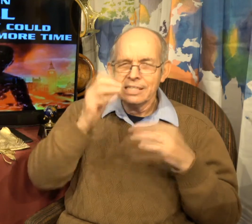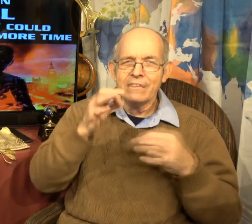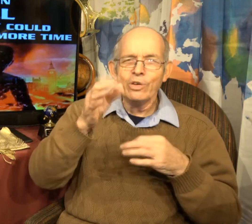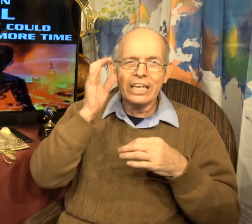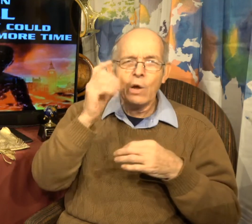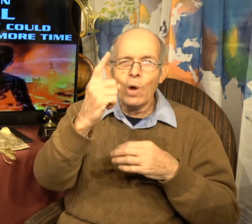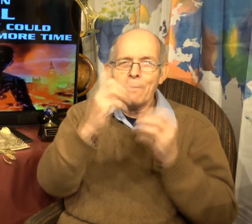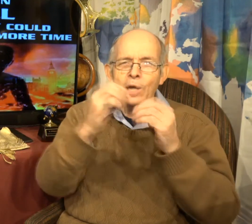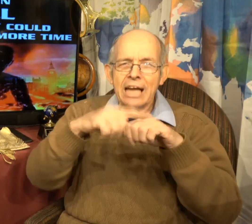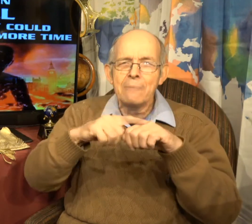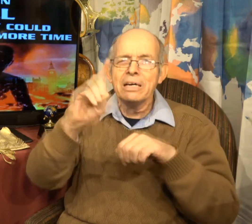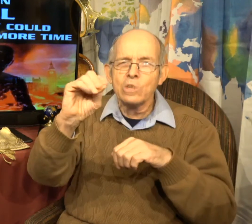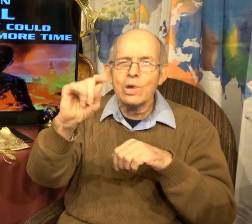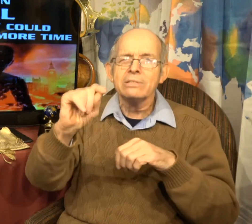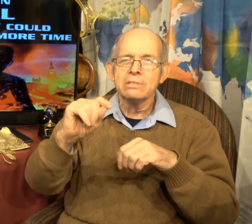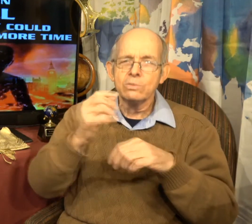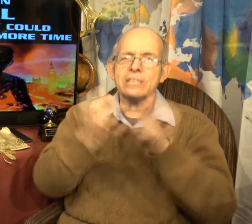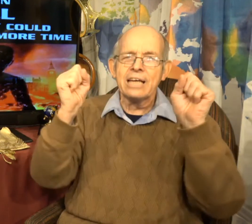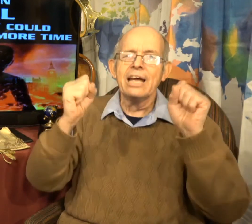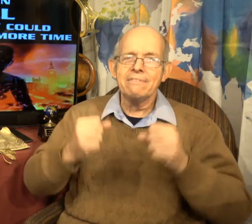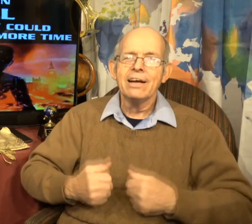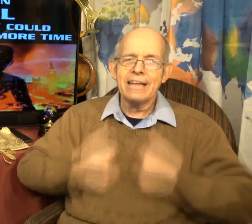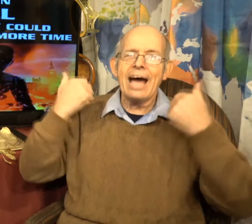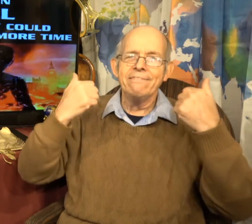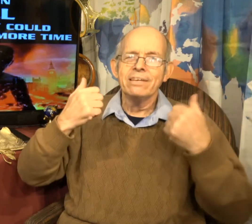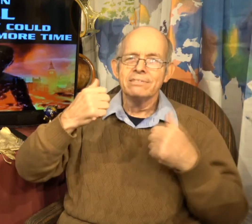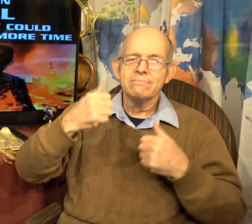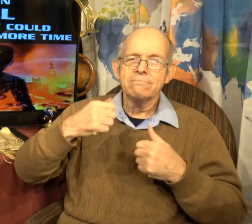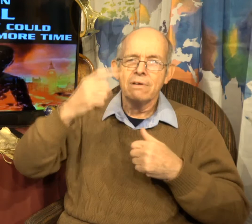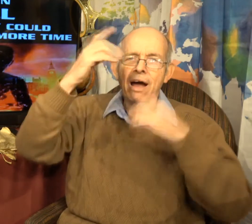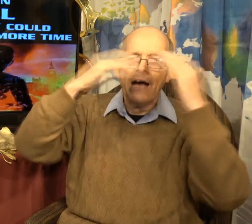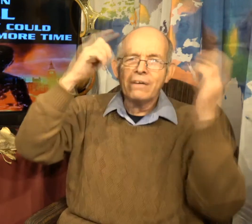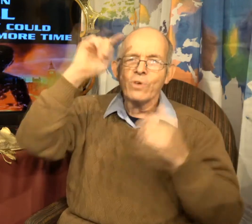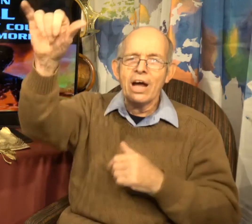If you hear it one more time and do it, you'll save life and it forever.